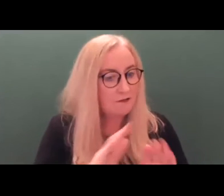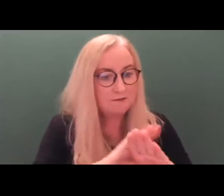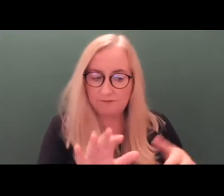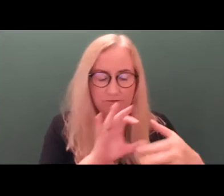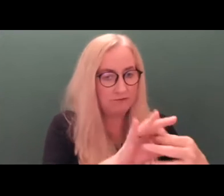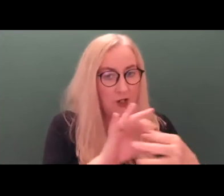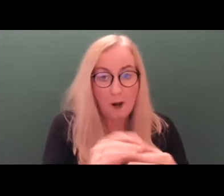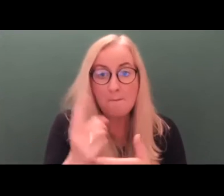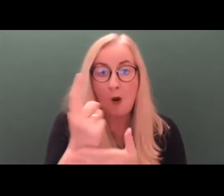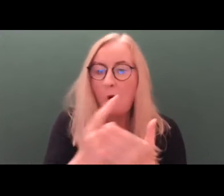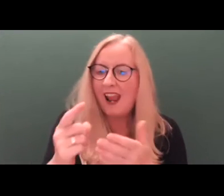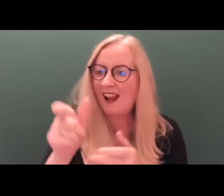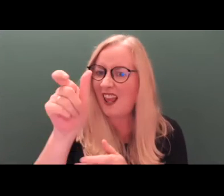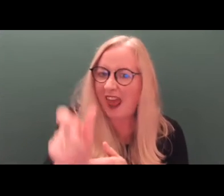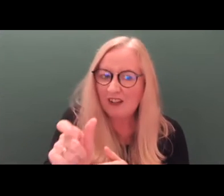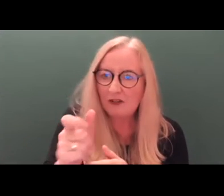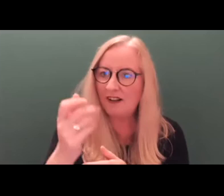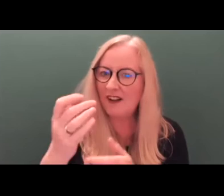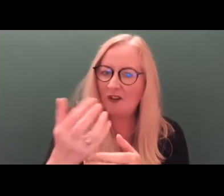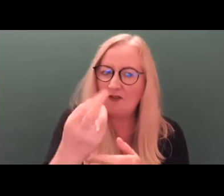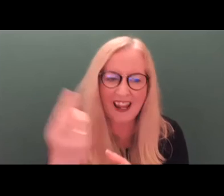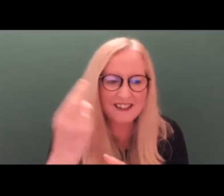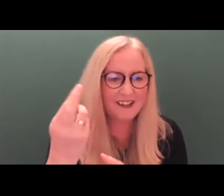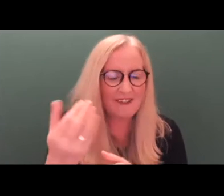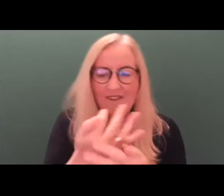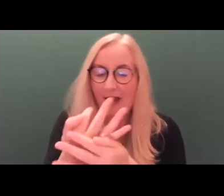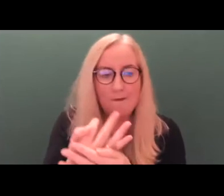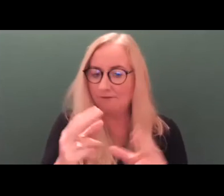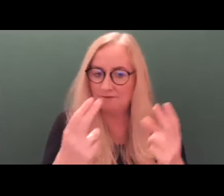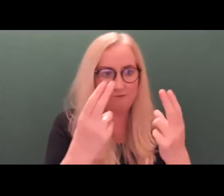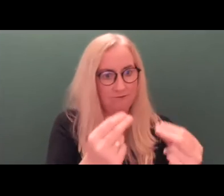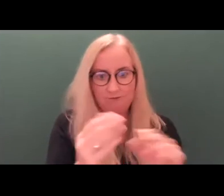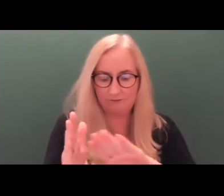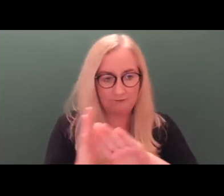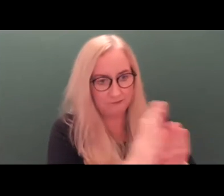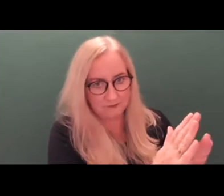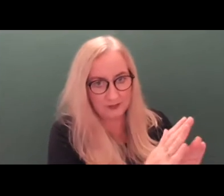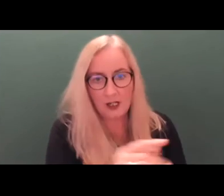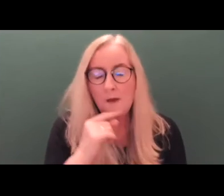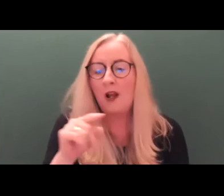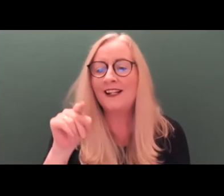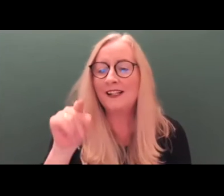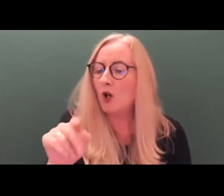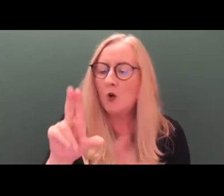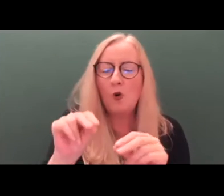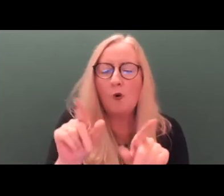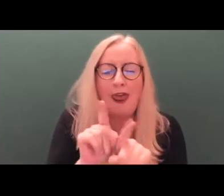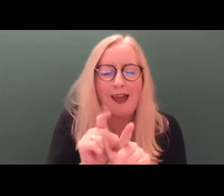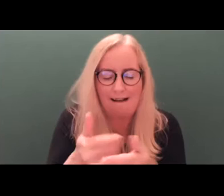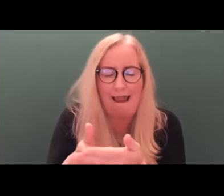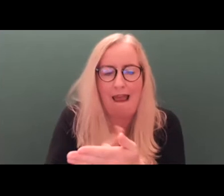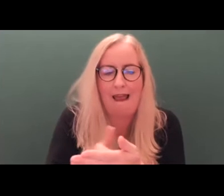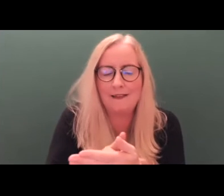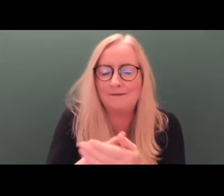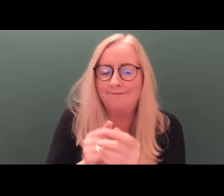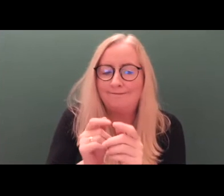client's relatives or any other person in his or her surroundings. There is no hidden agenda behind the backs